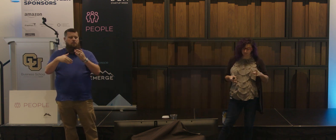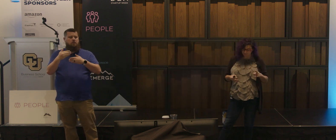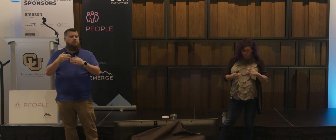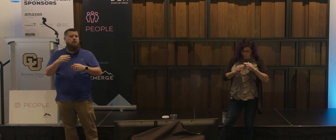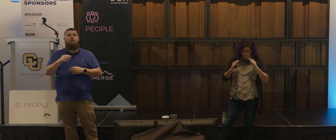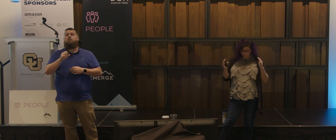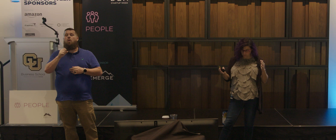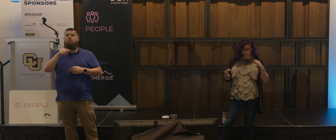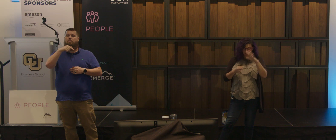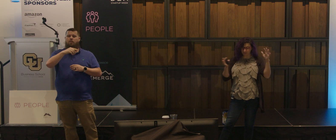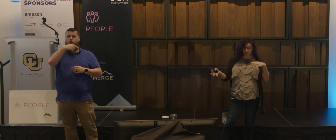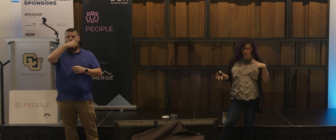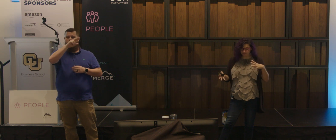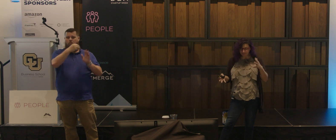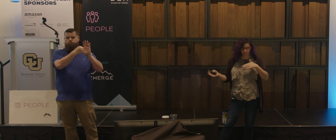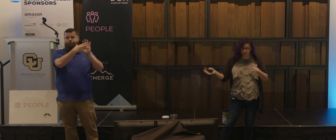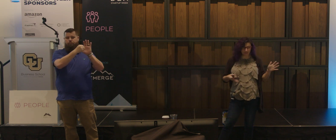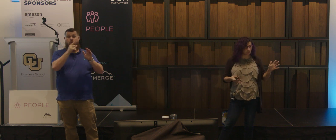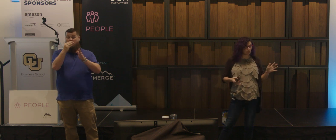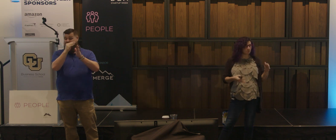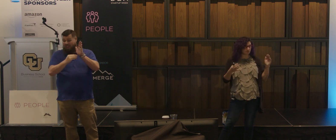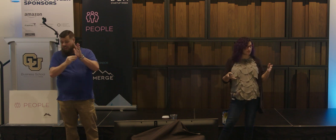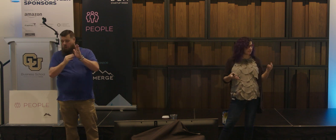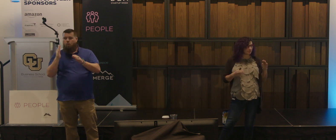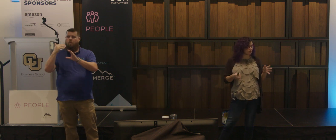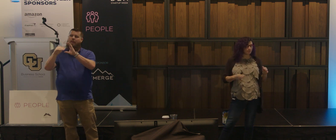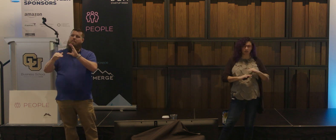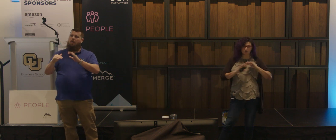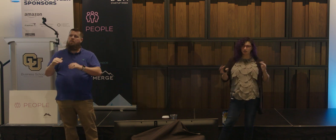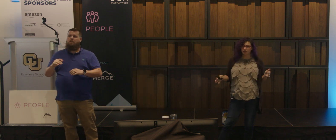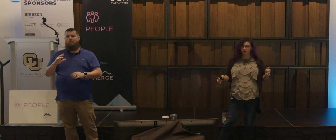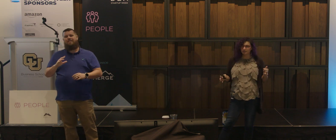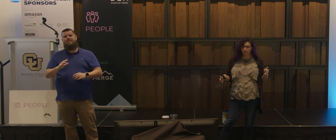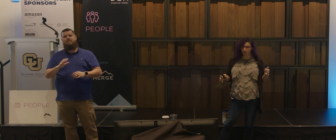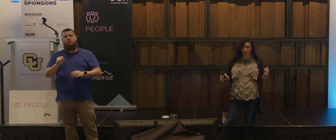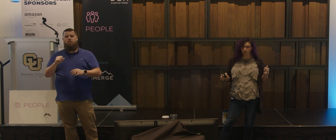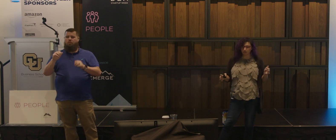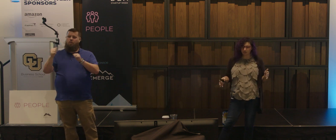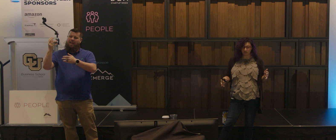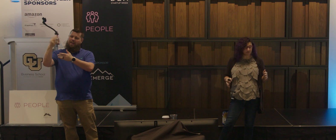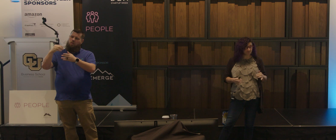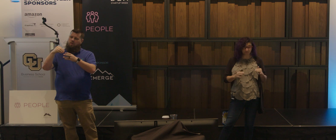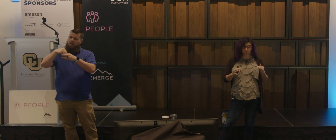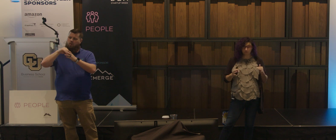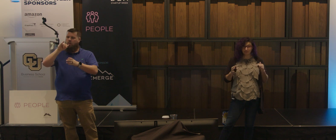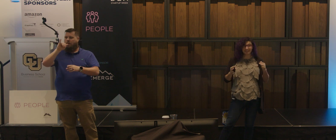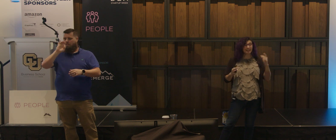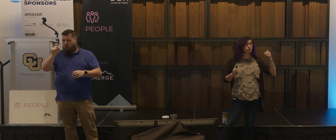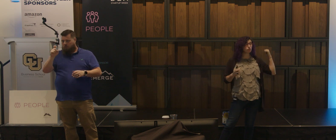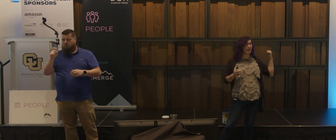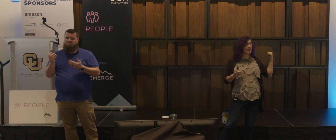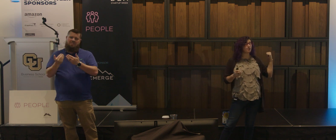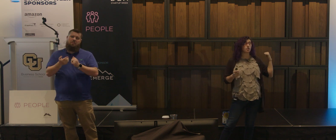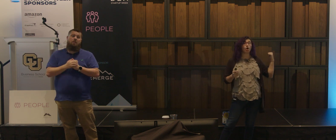QR code, you fill out the little form. We email it to you, so it's nice in your inbox, downloadable stuff.